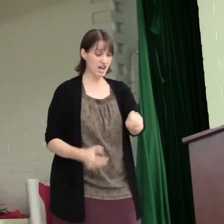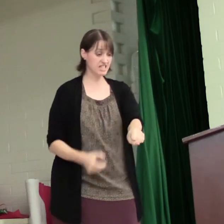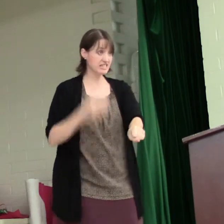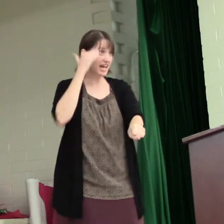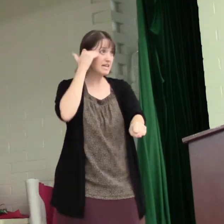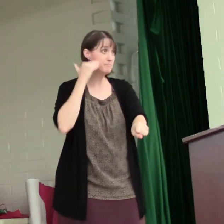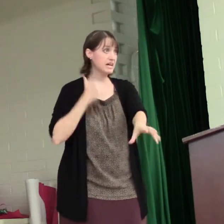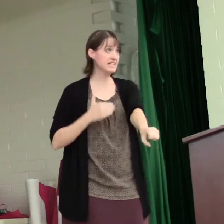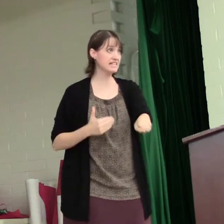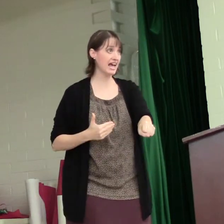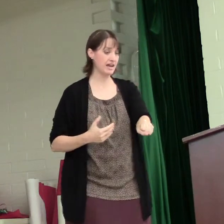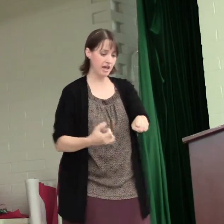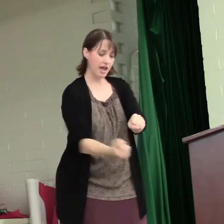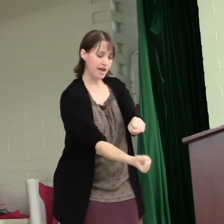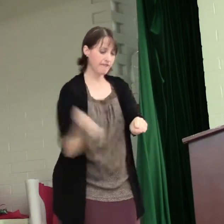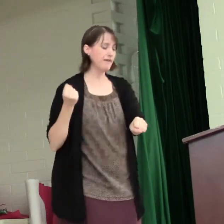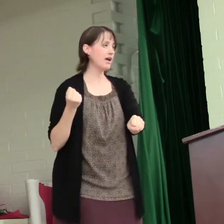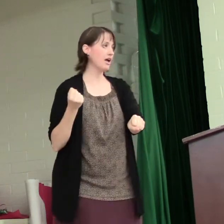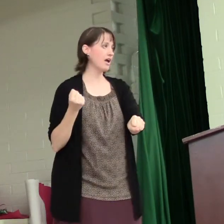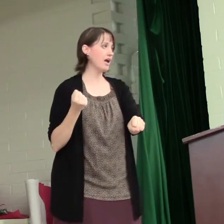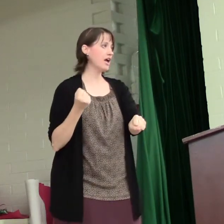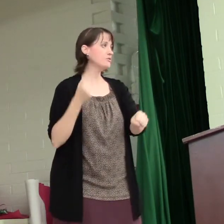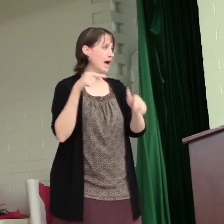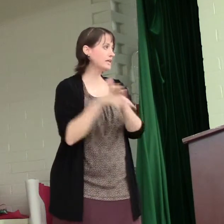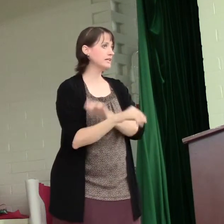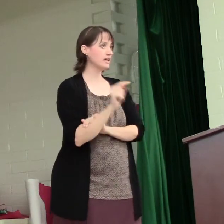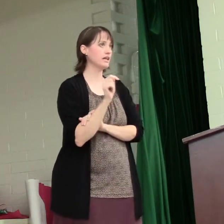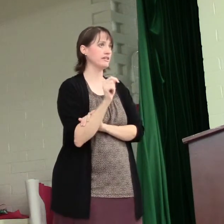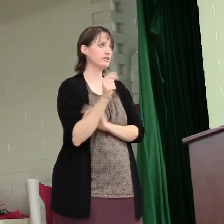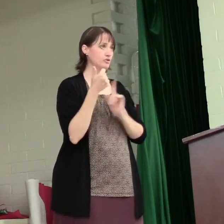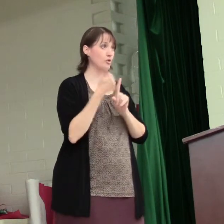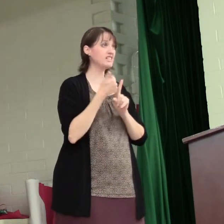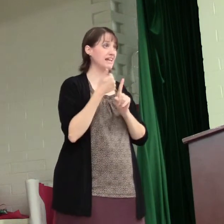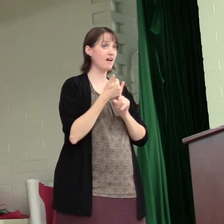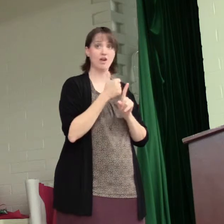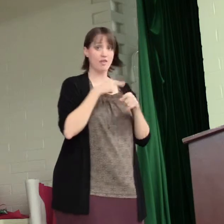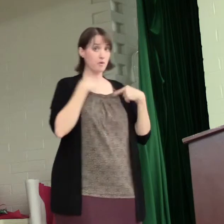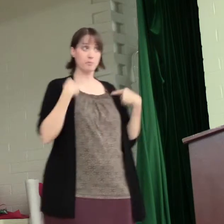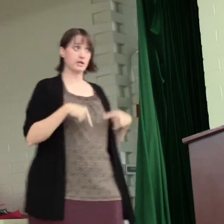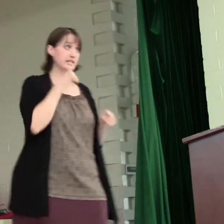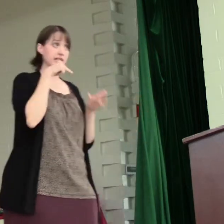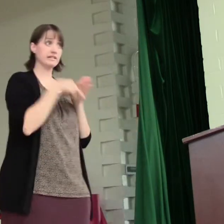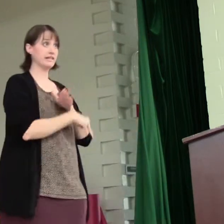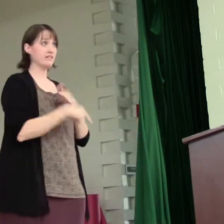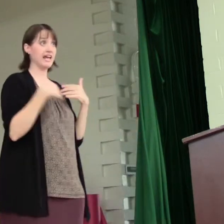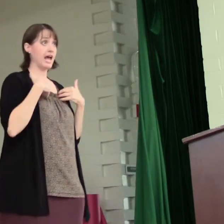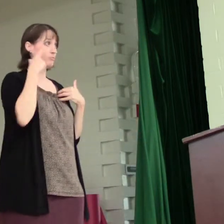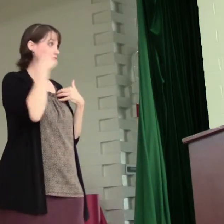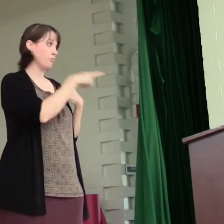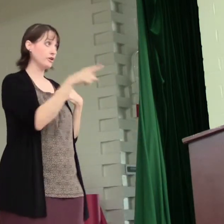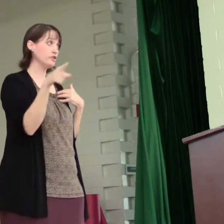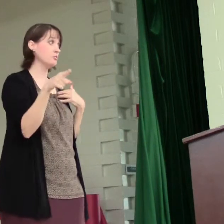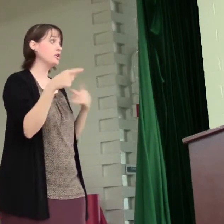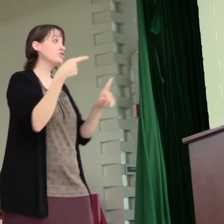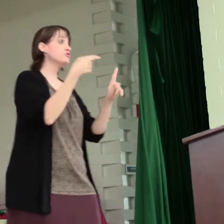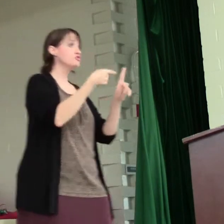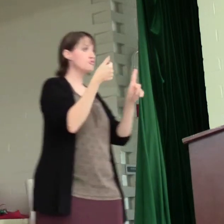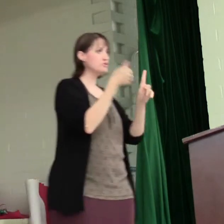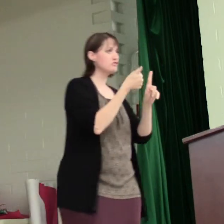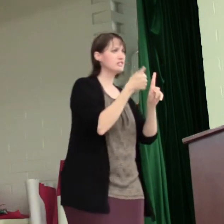had to take it by its head, and you had to kill it yourself. The priest didn't kill the animal for you. You